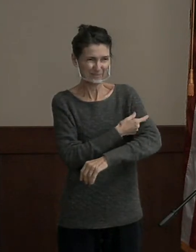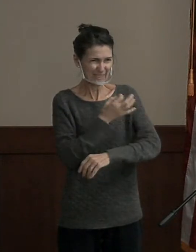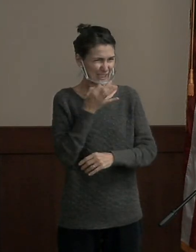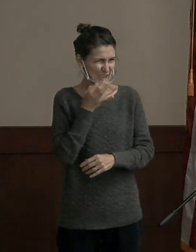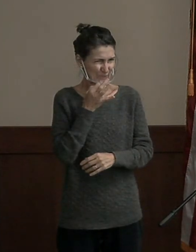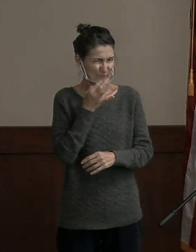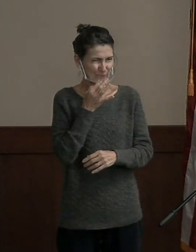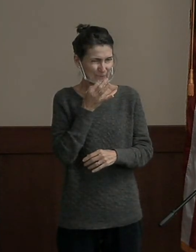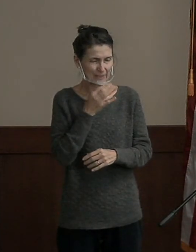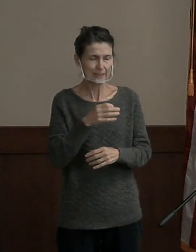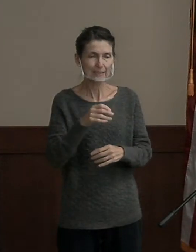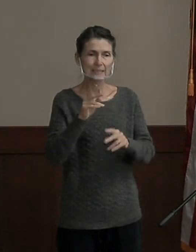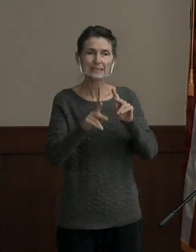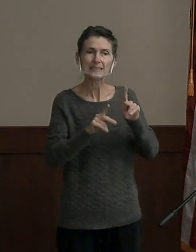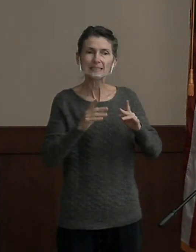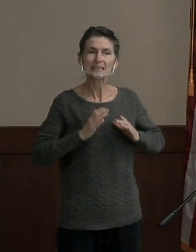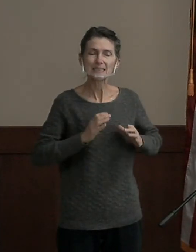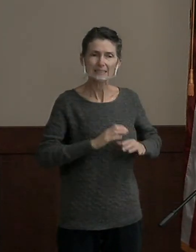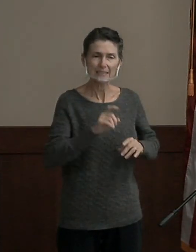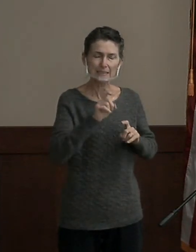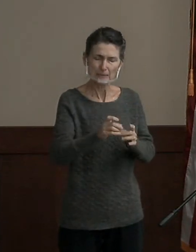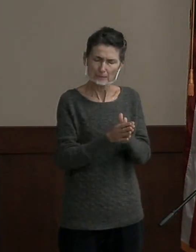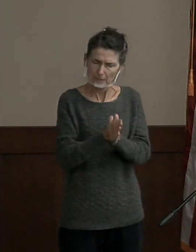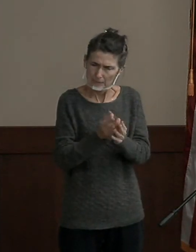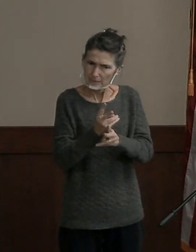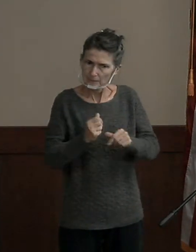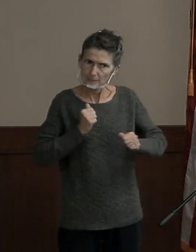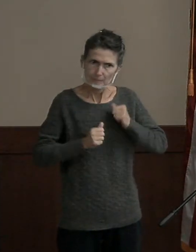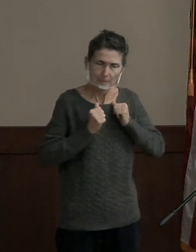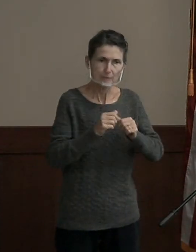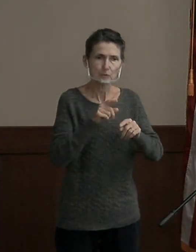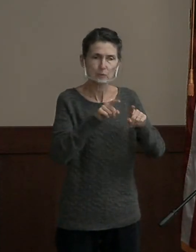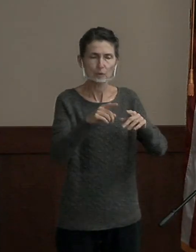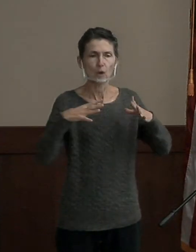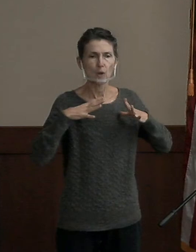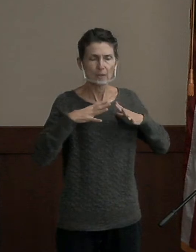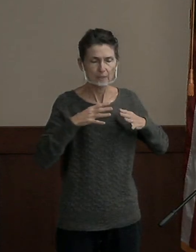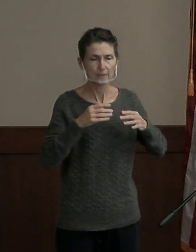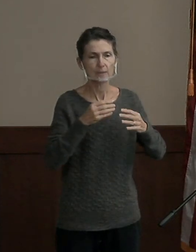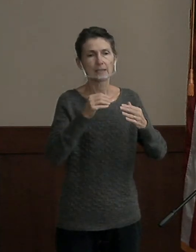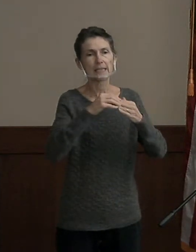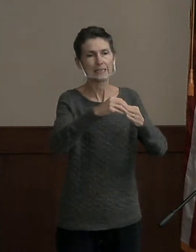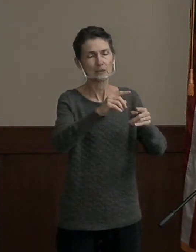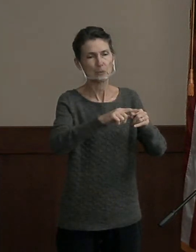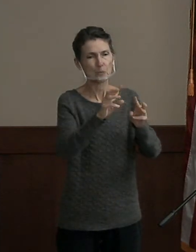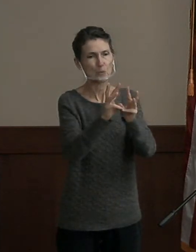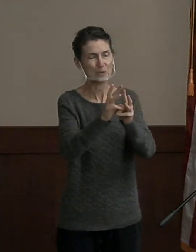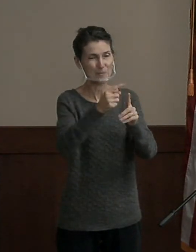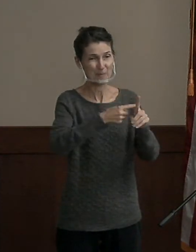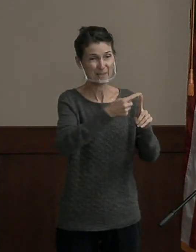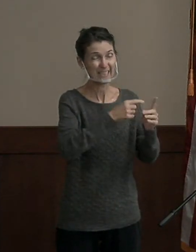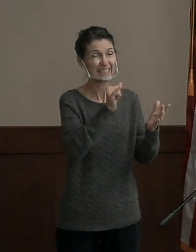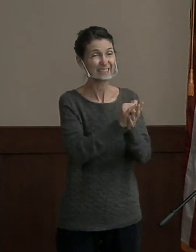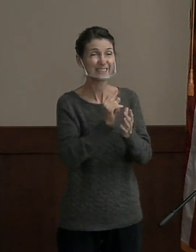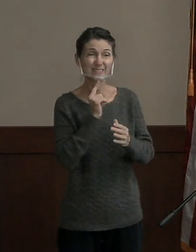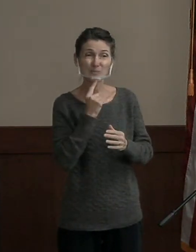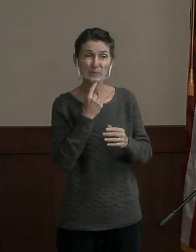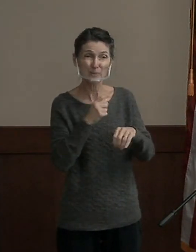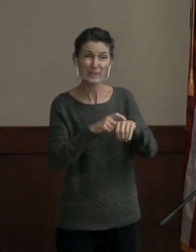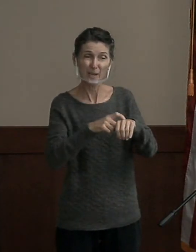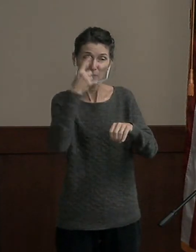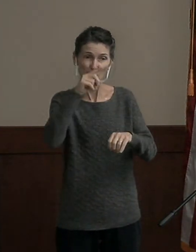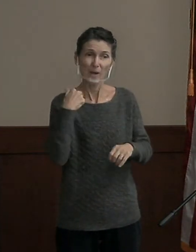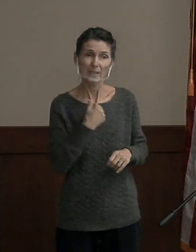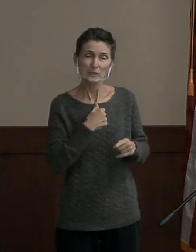the corner, citizens must remain vigilant during the holidays and leading into the winter months. This is a critical time for